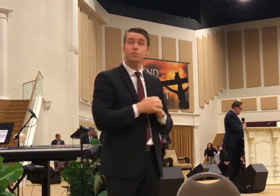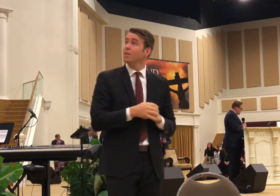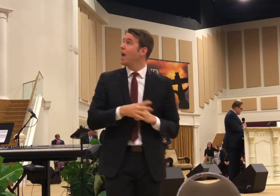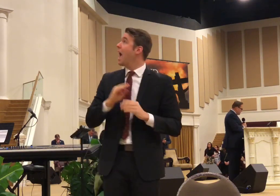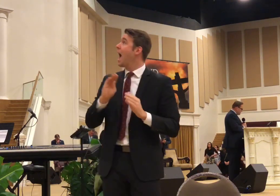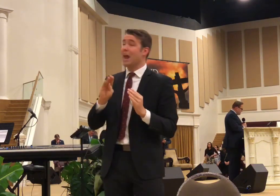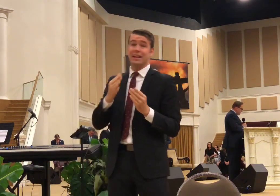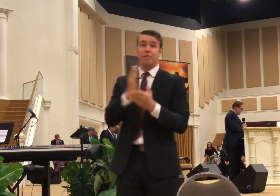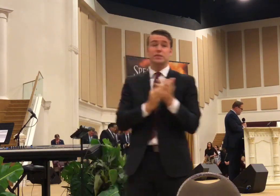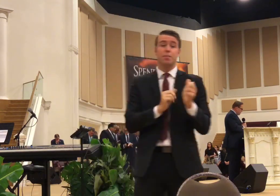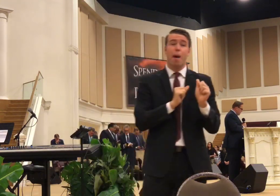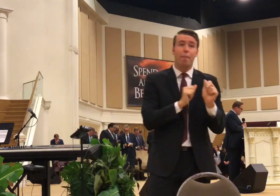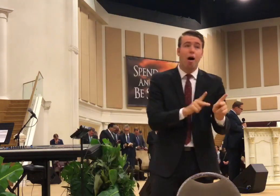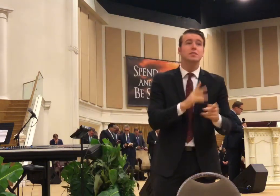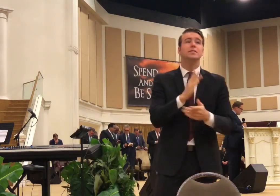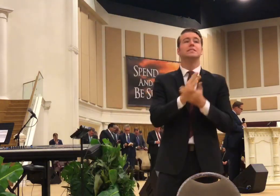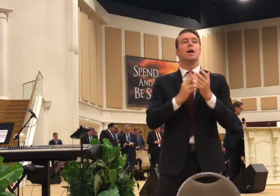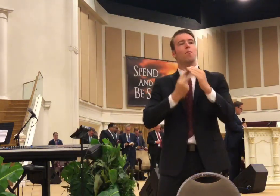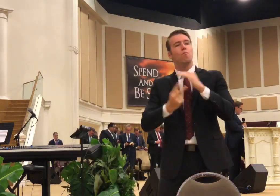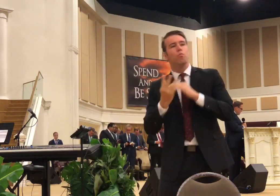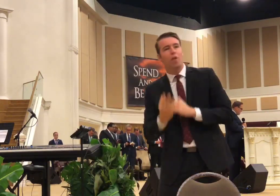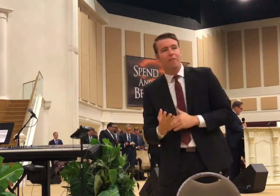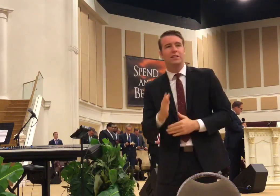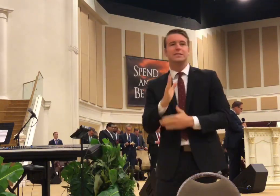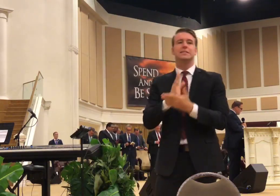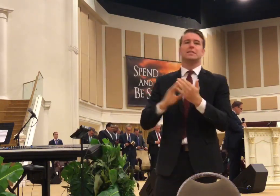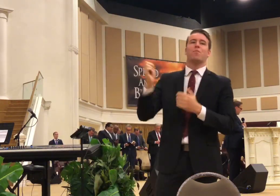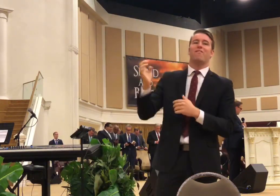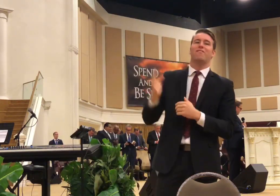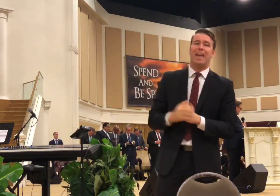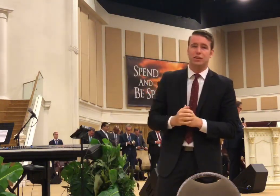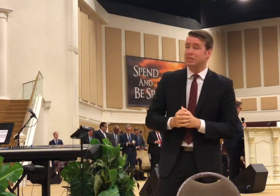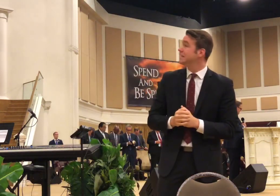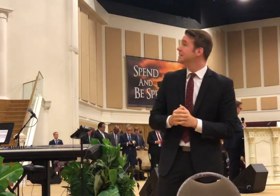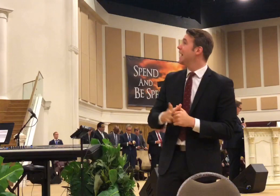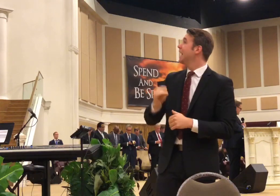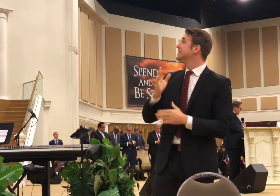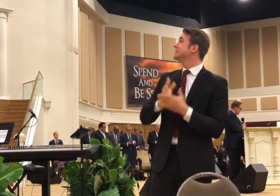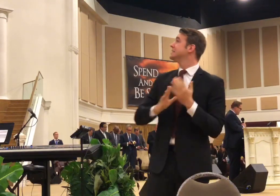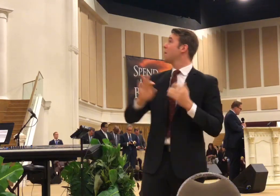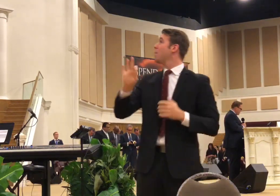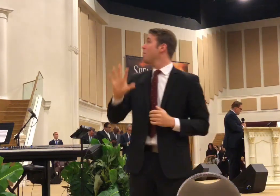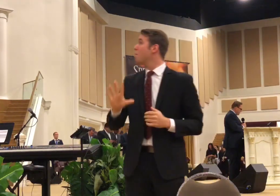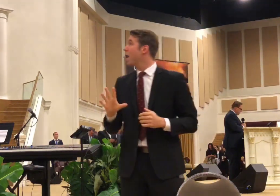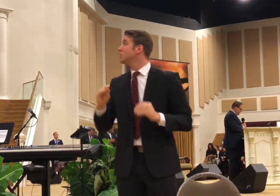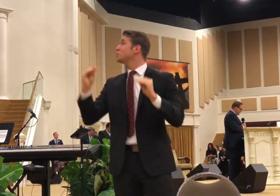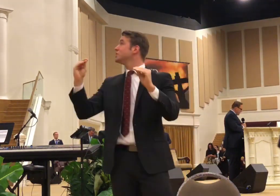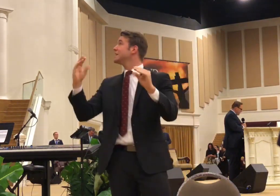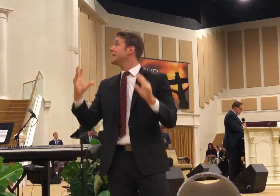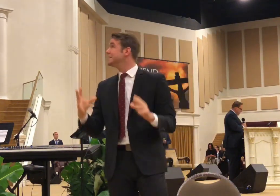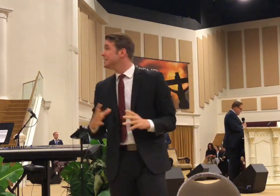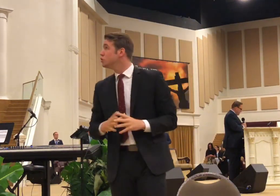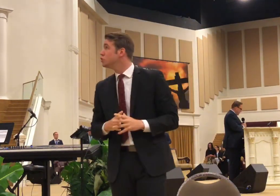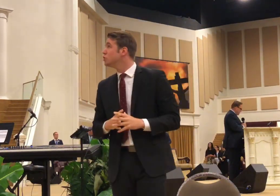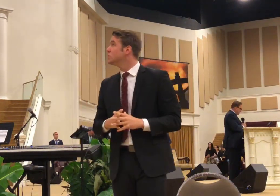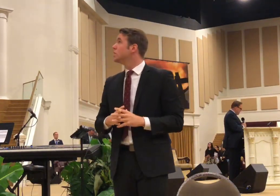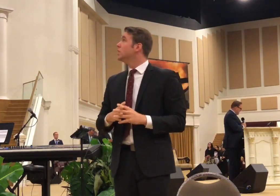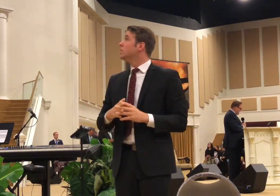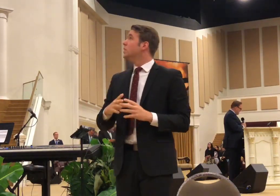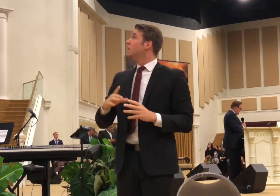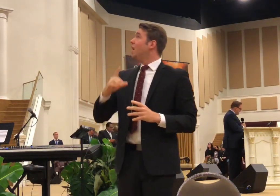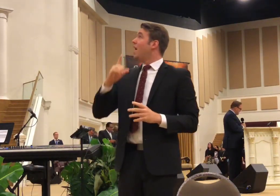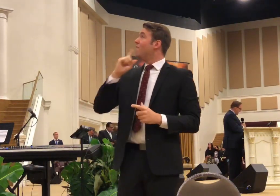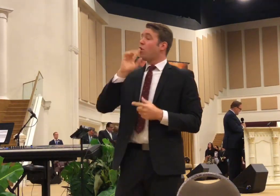some apostles and some prophets and some evangelists and some pastors and teachers for